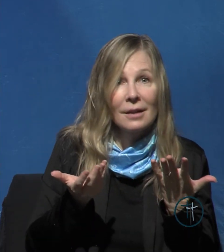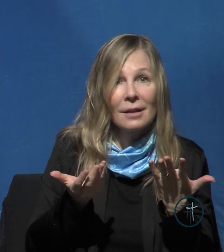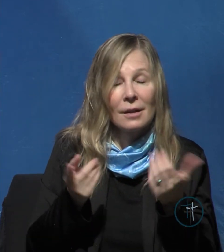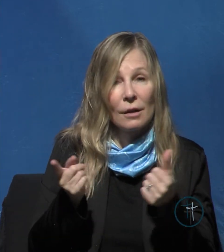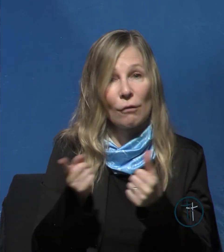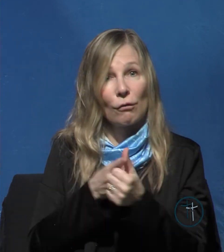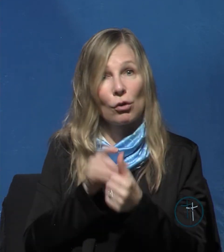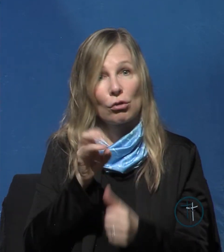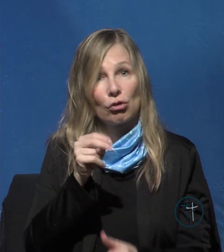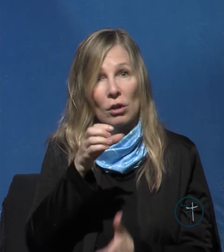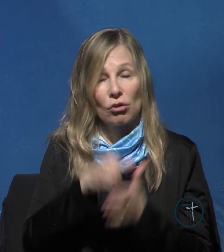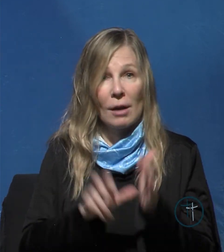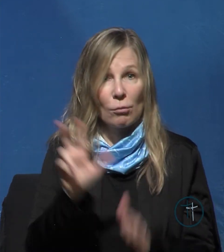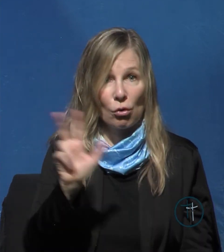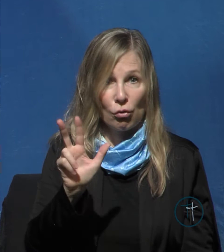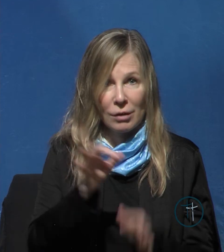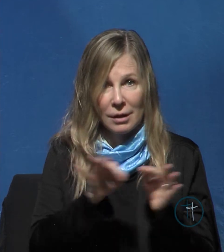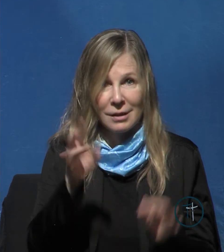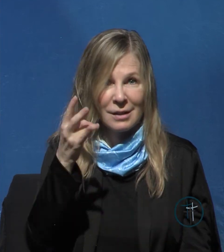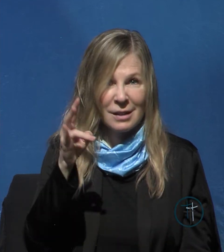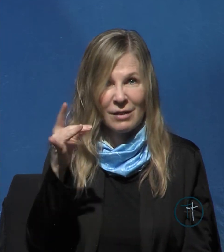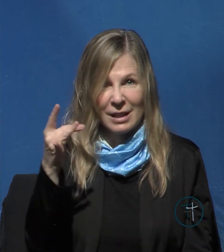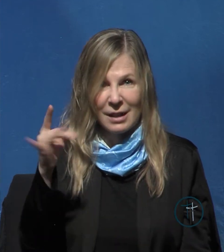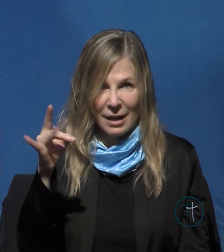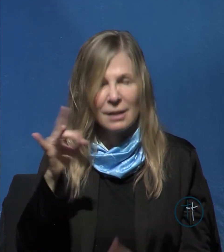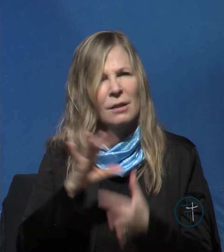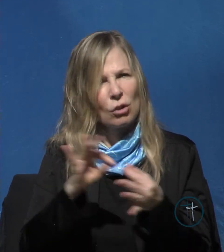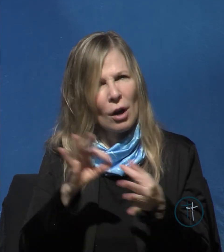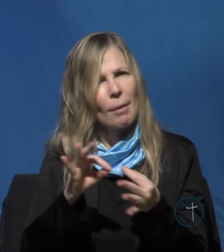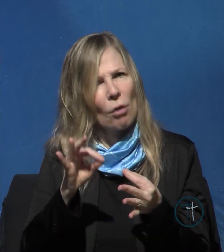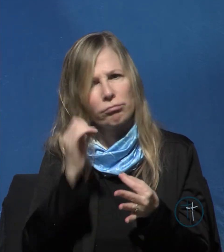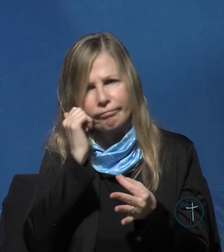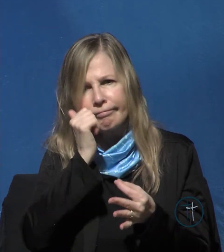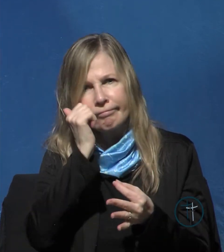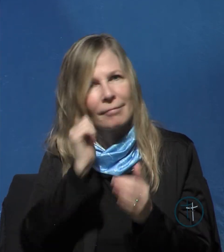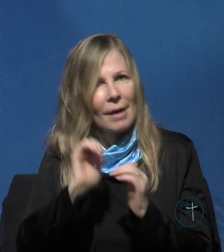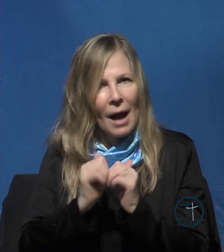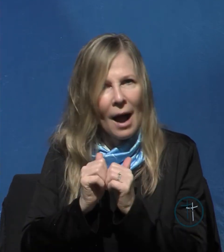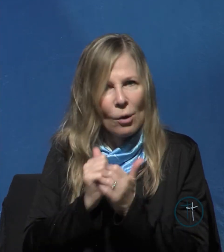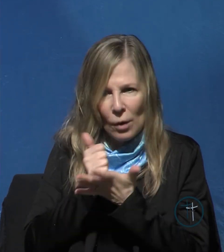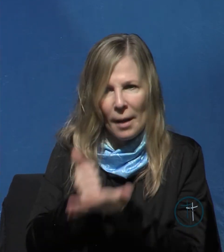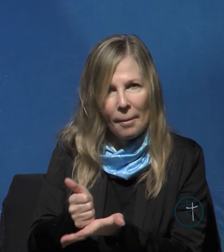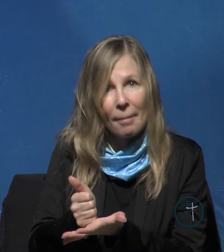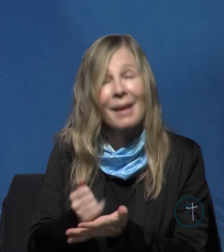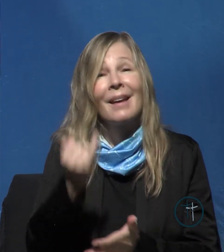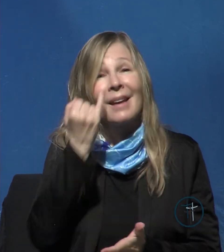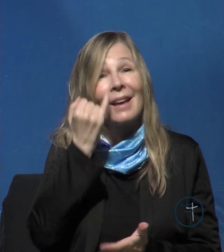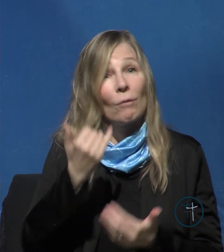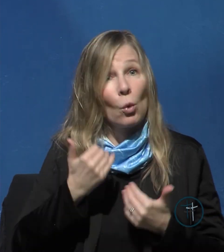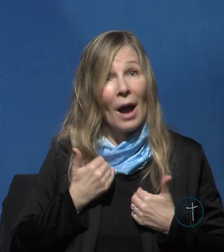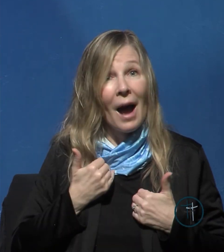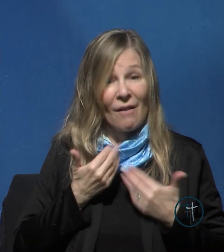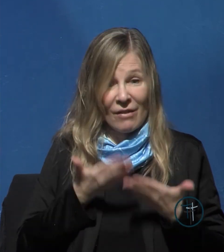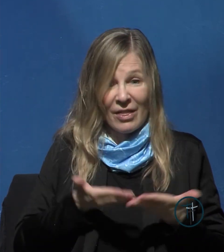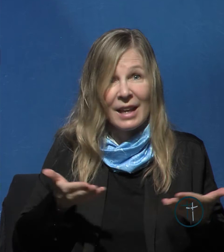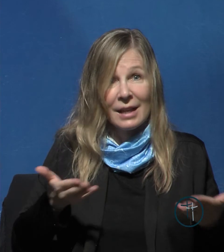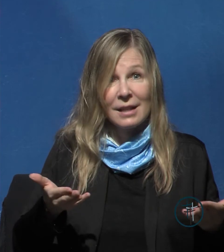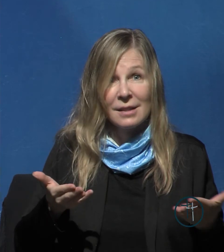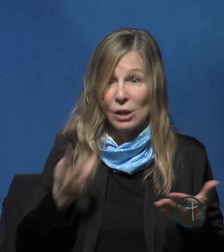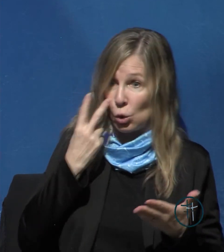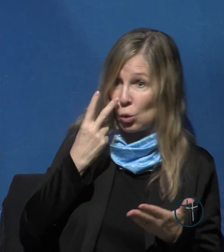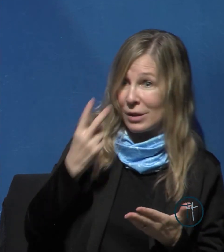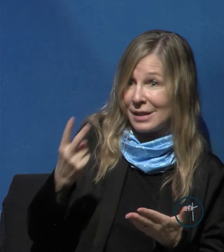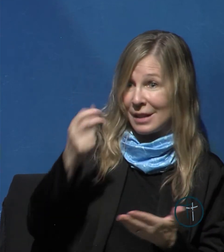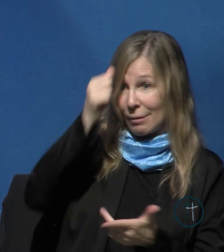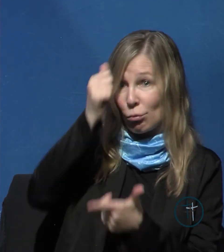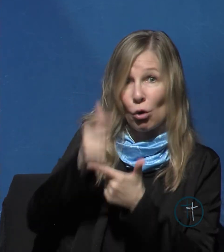1 John 3:17 and 18, again, talking about in a tangible way. But whoever has the world's good and sees his brother in need and closes his